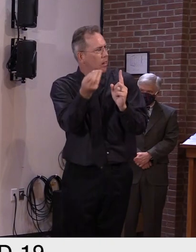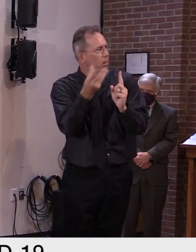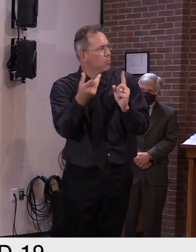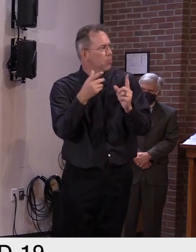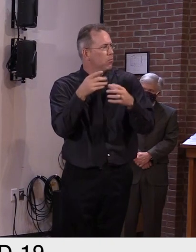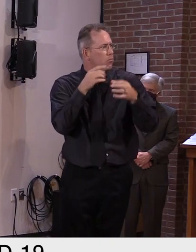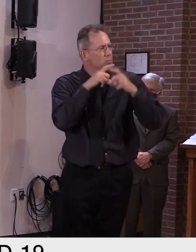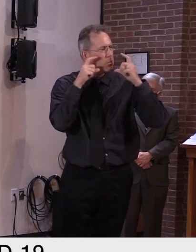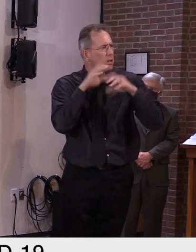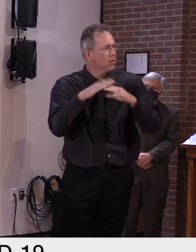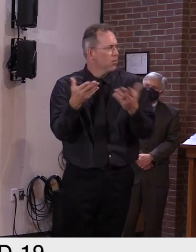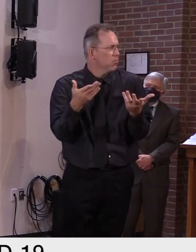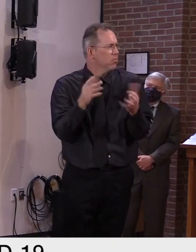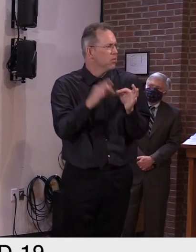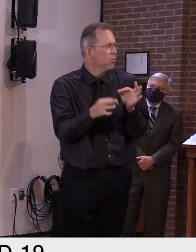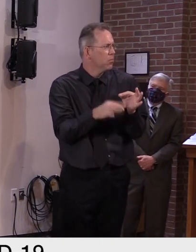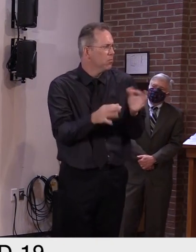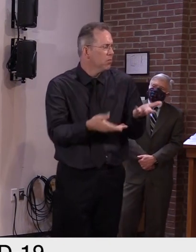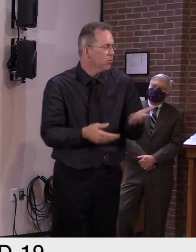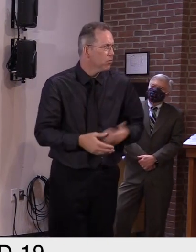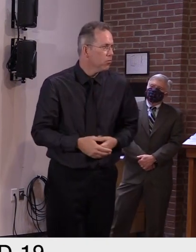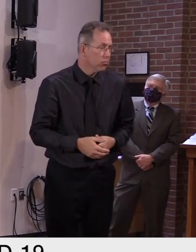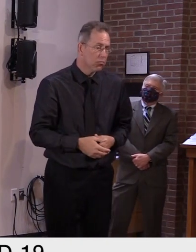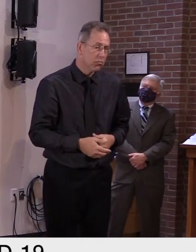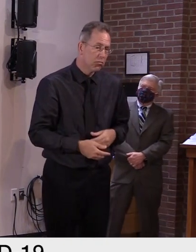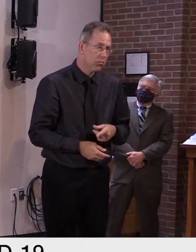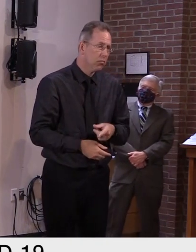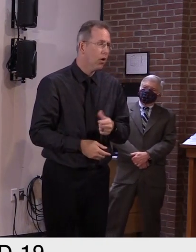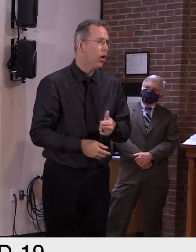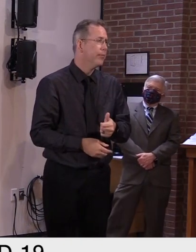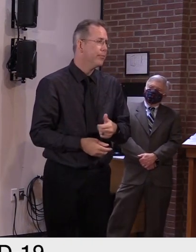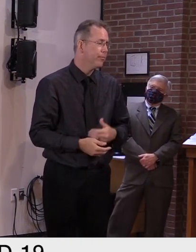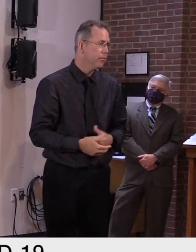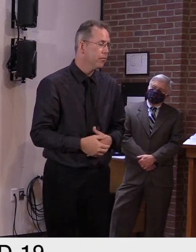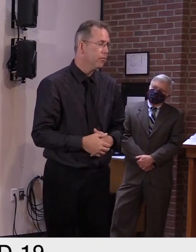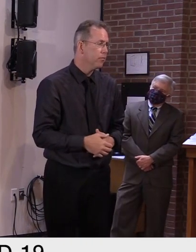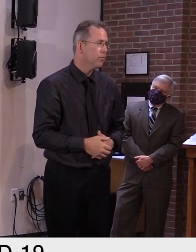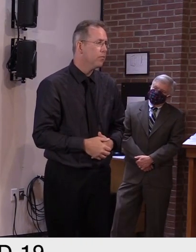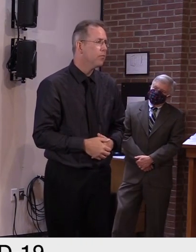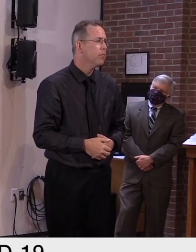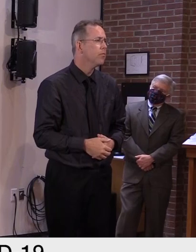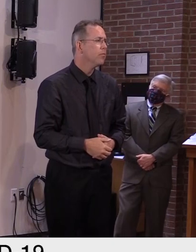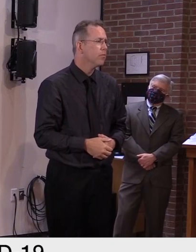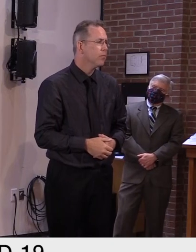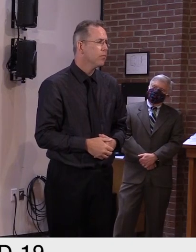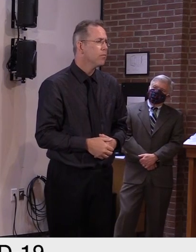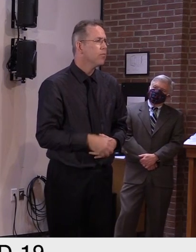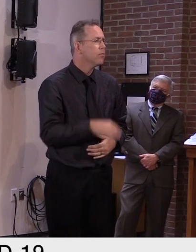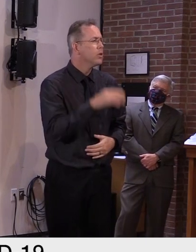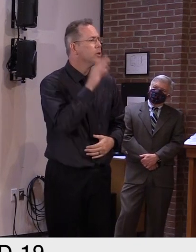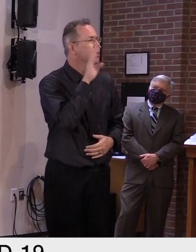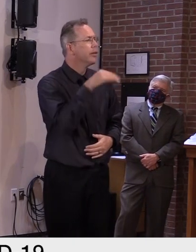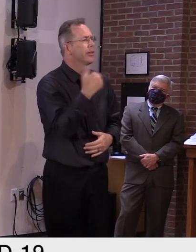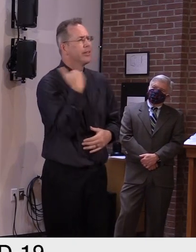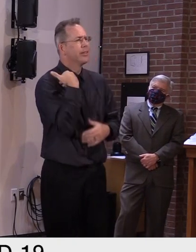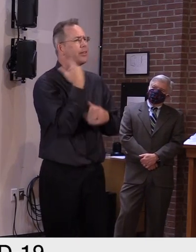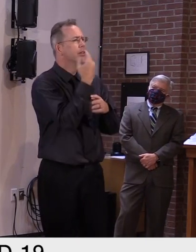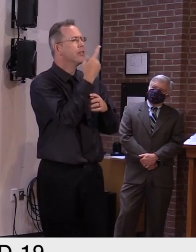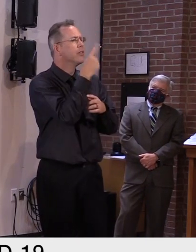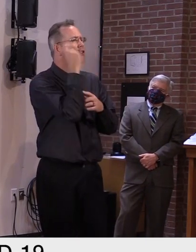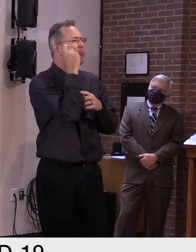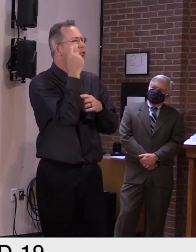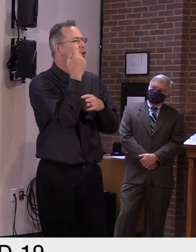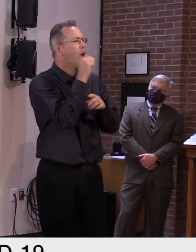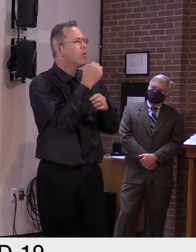I know, Erin, okay. In terms of some of the protests that we saw during the summer, we tried to be proactive. I think the health